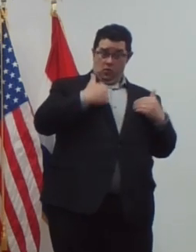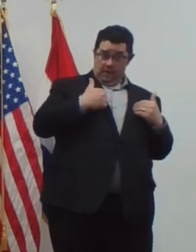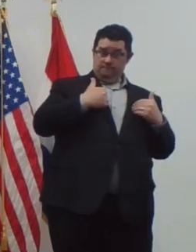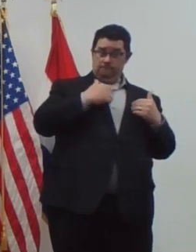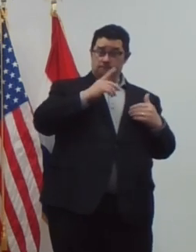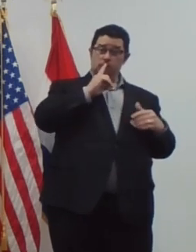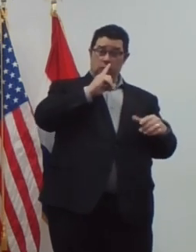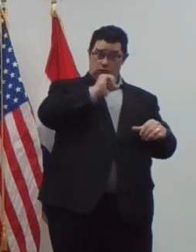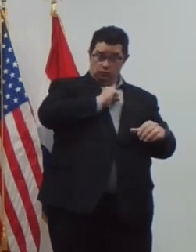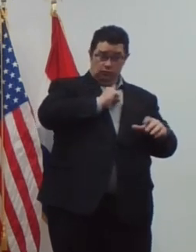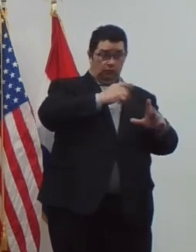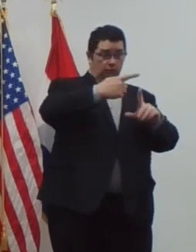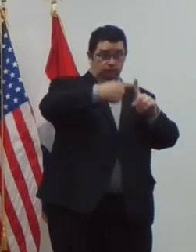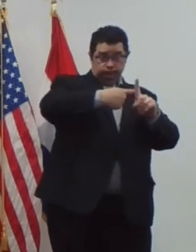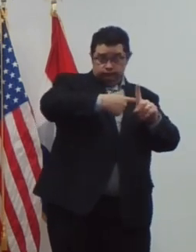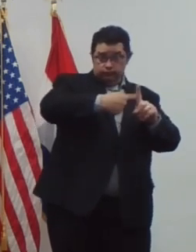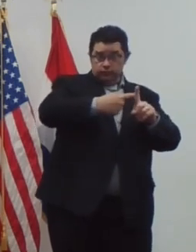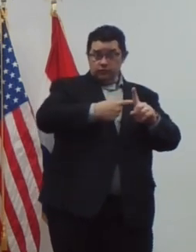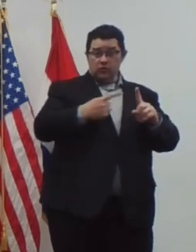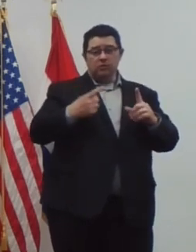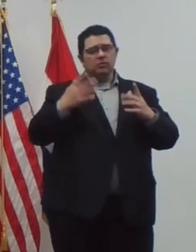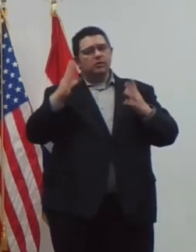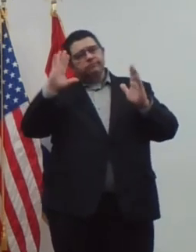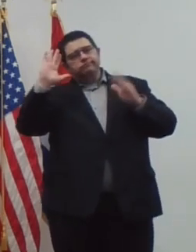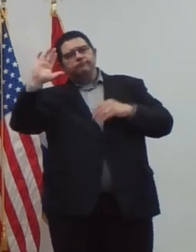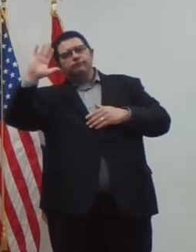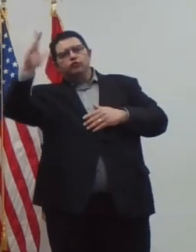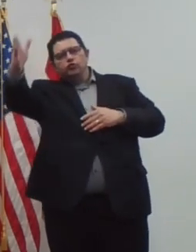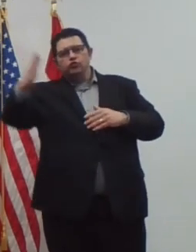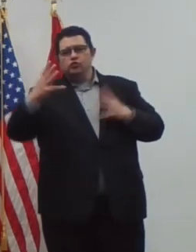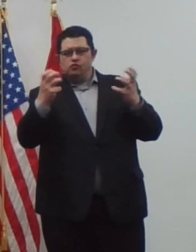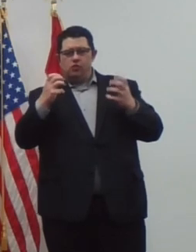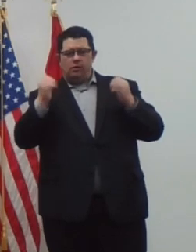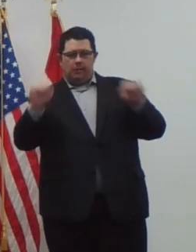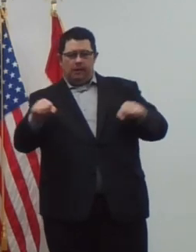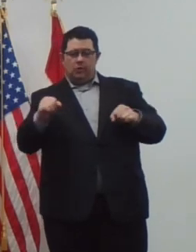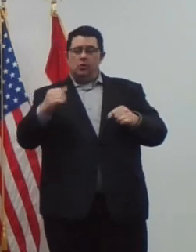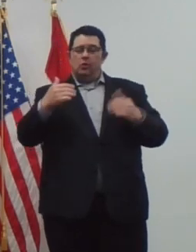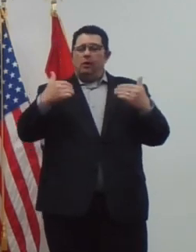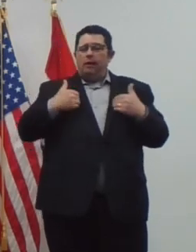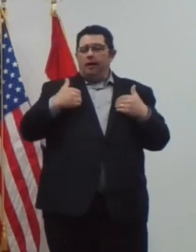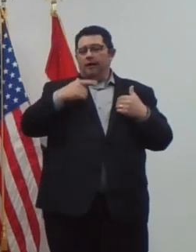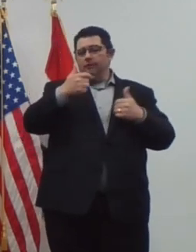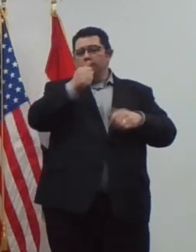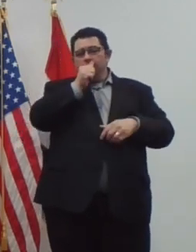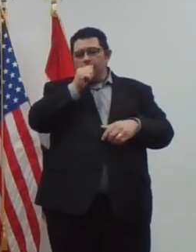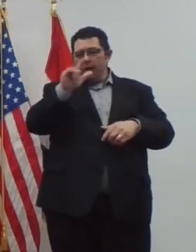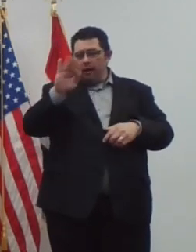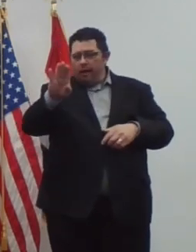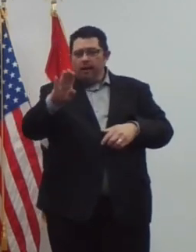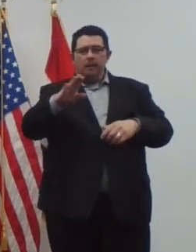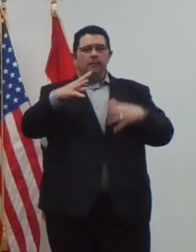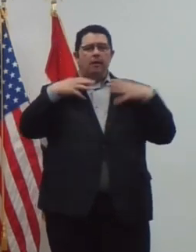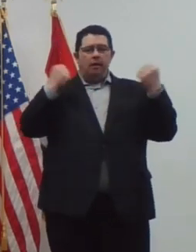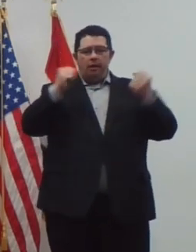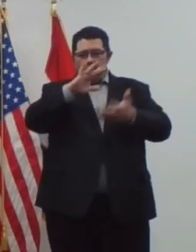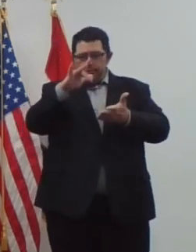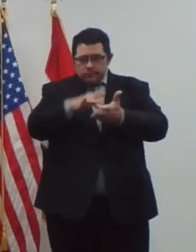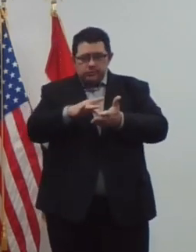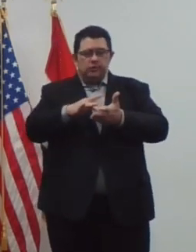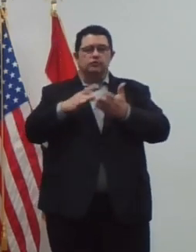groups participating in testing in our community, including our public health department, private labs, health systems, and federally qualified health